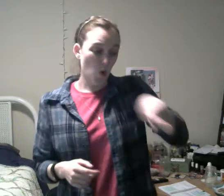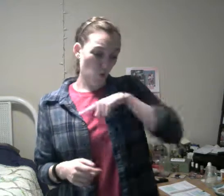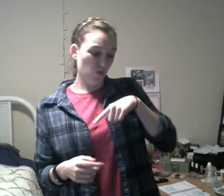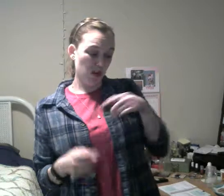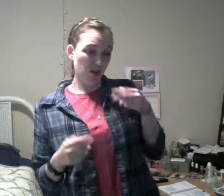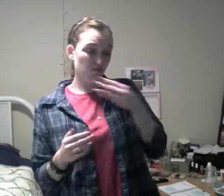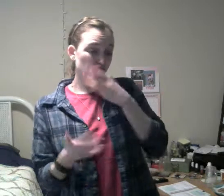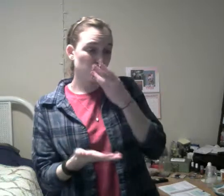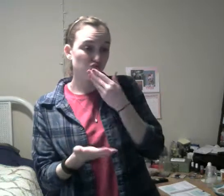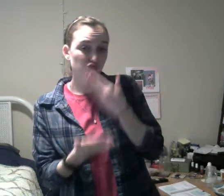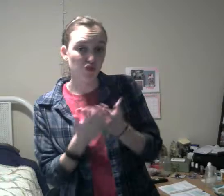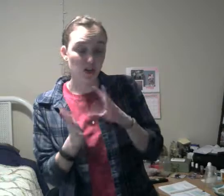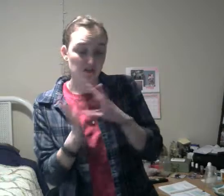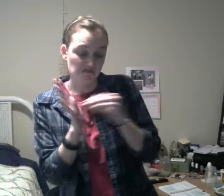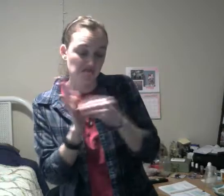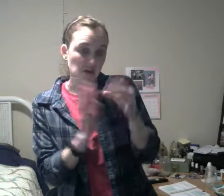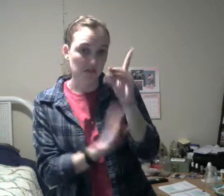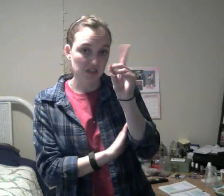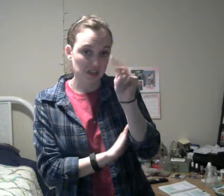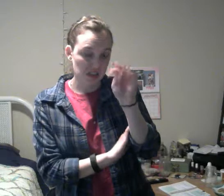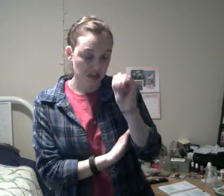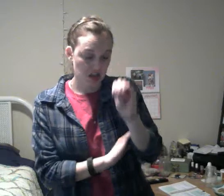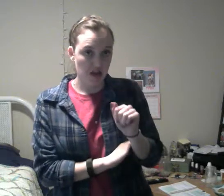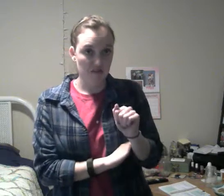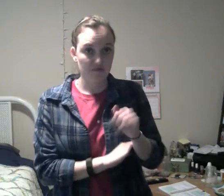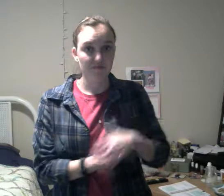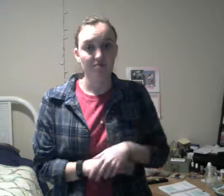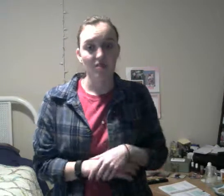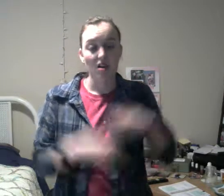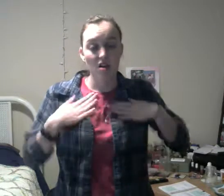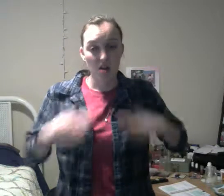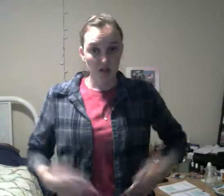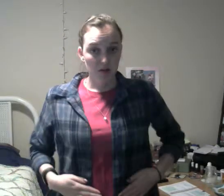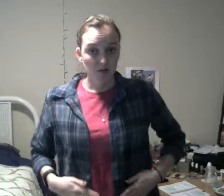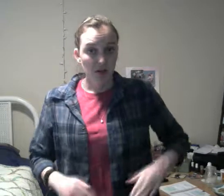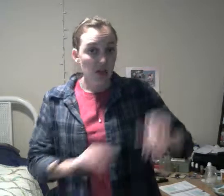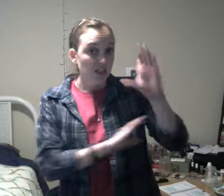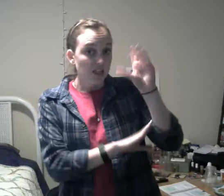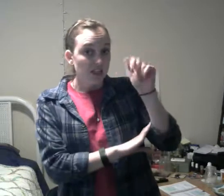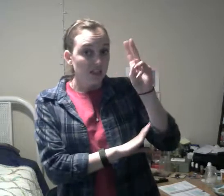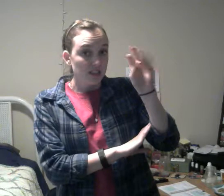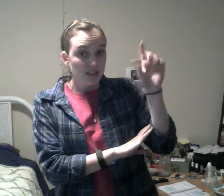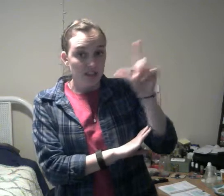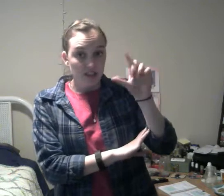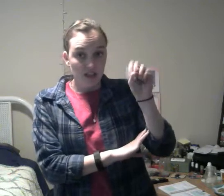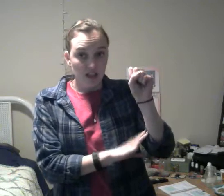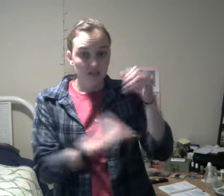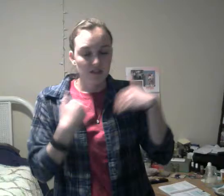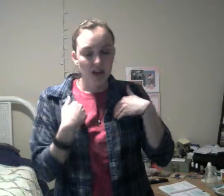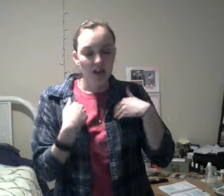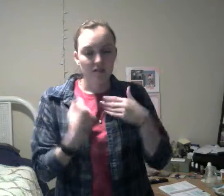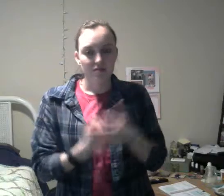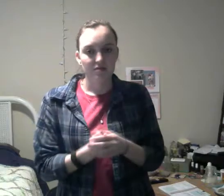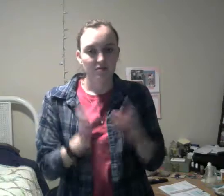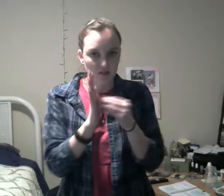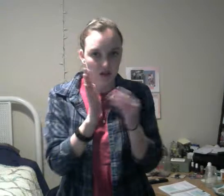in your body has identical DNA, and you can thank DNA replication for that. Okay. Let's go to the next slide